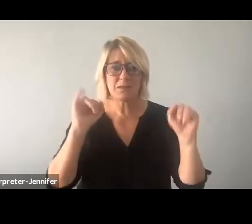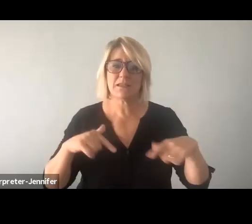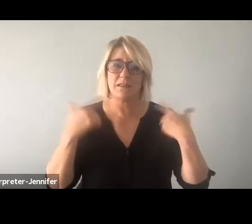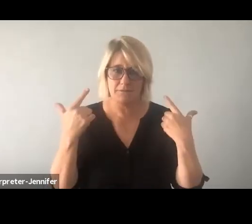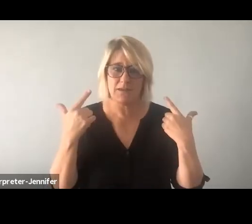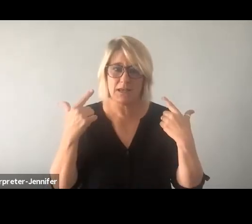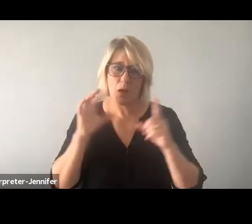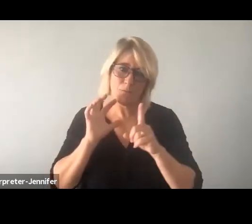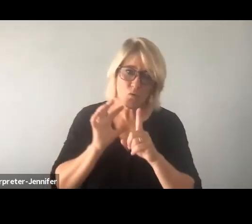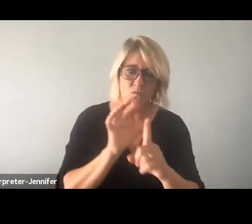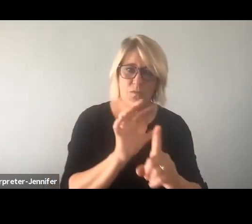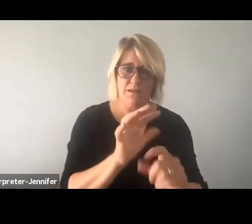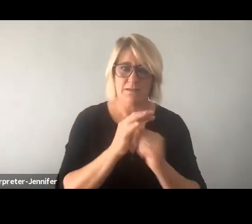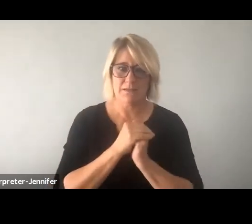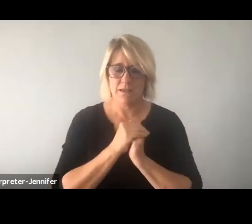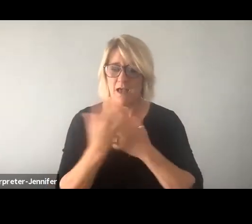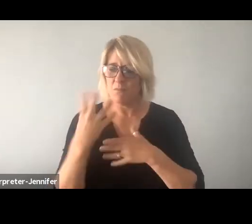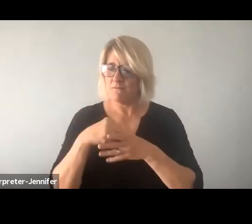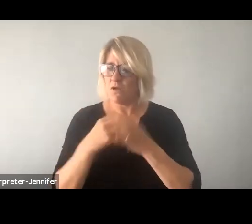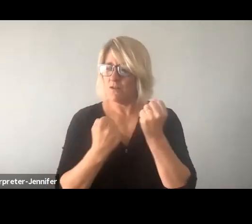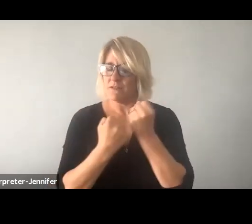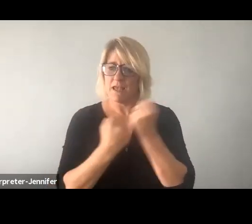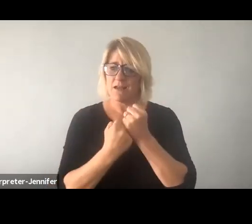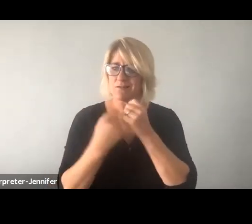been involved in advocacy around